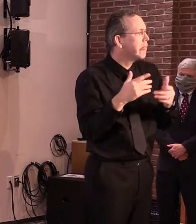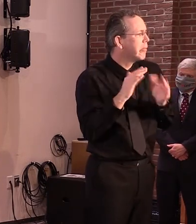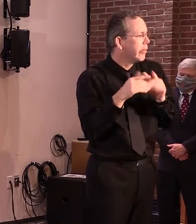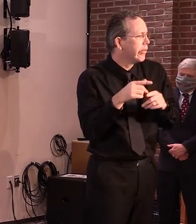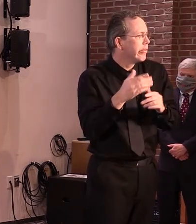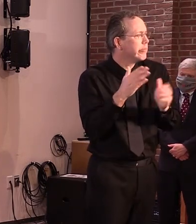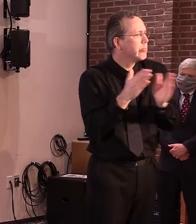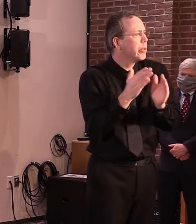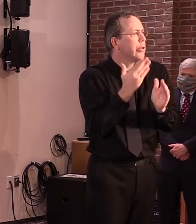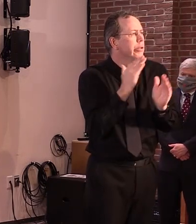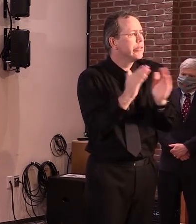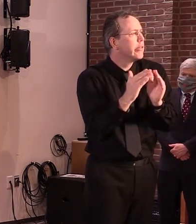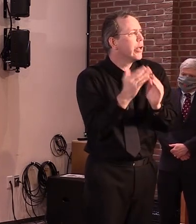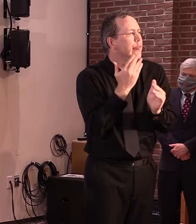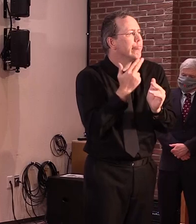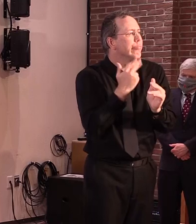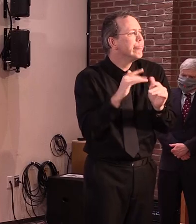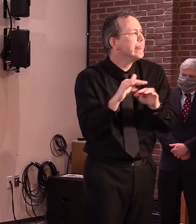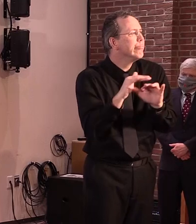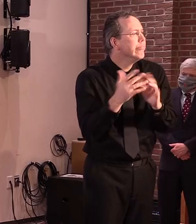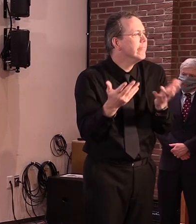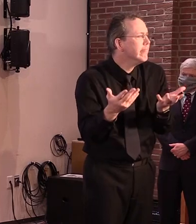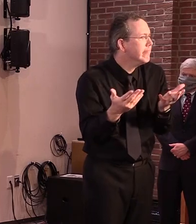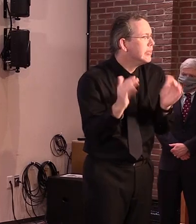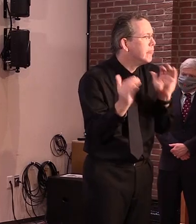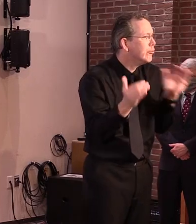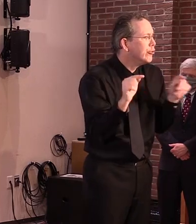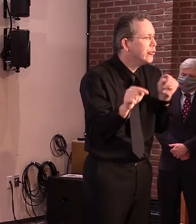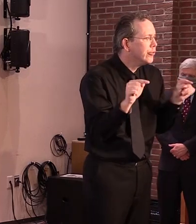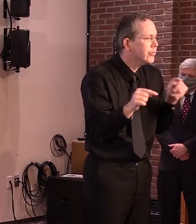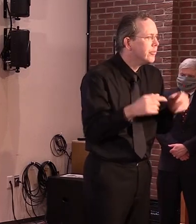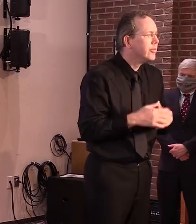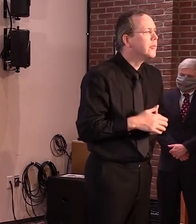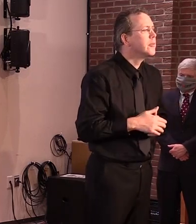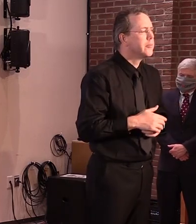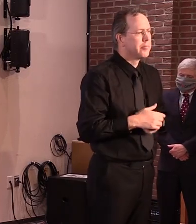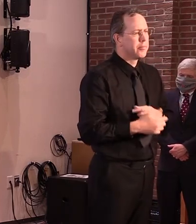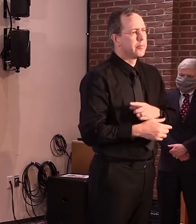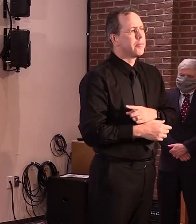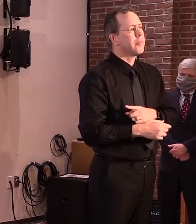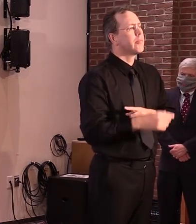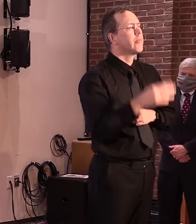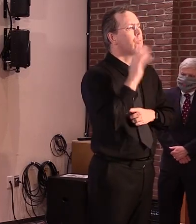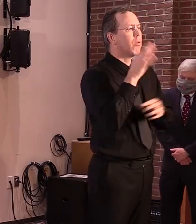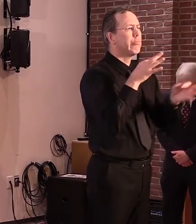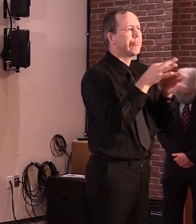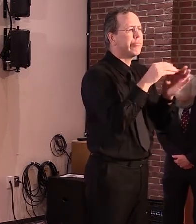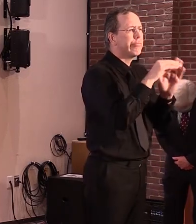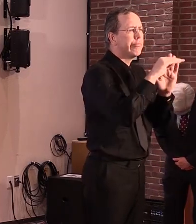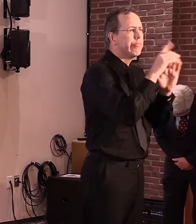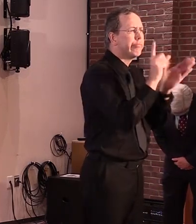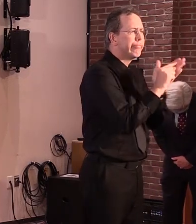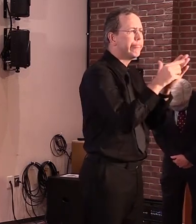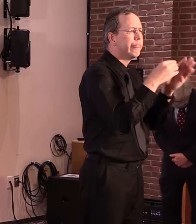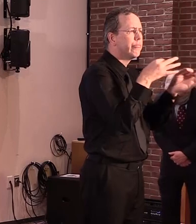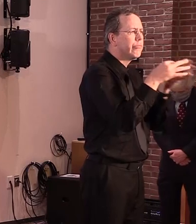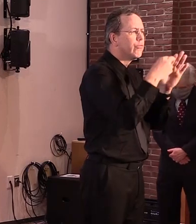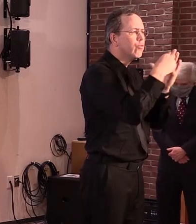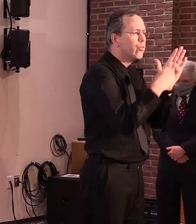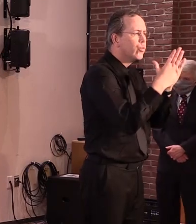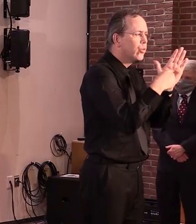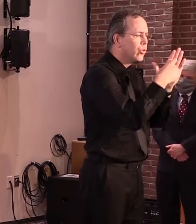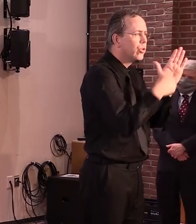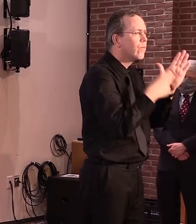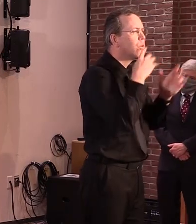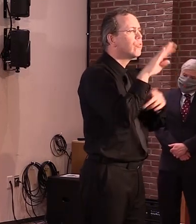again, I think that we'll see some guidance in the next couple of weeks in terms of 4th of July celebrations. In terms of some of the other, I